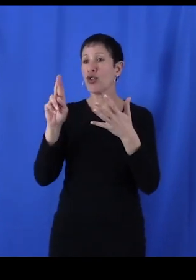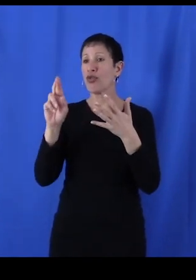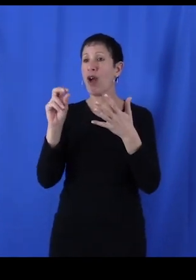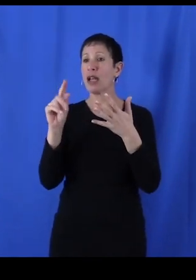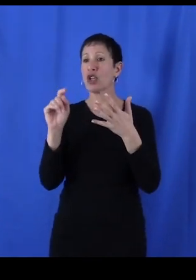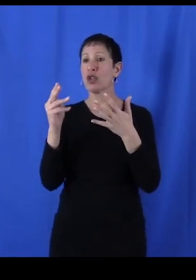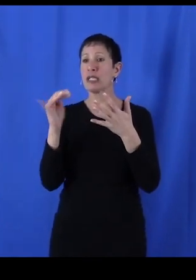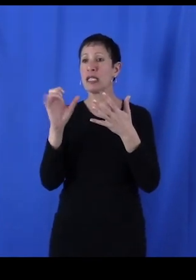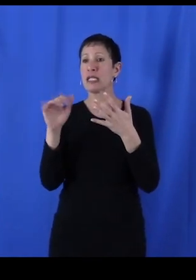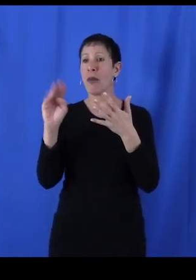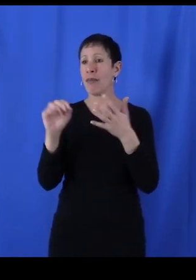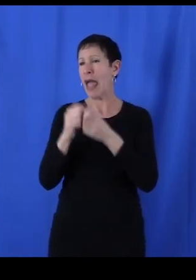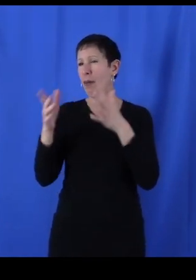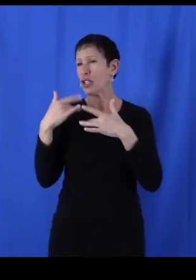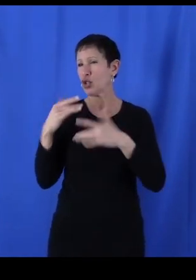tend to worry.